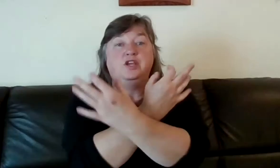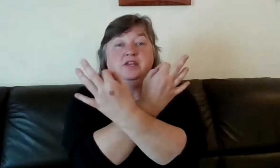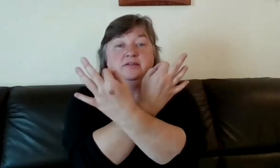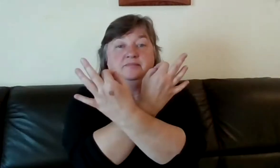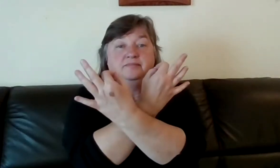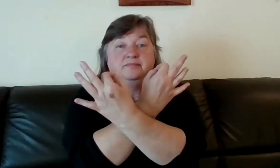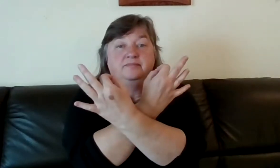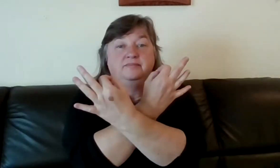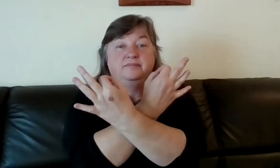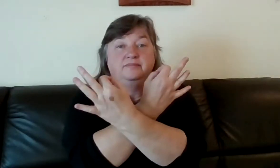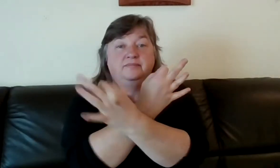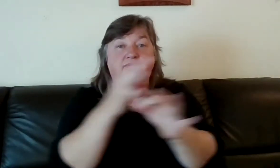Free.